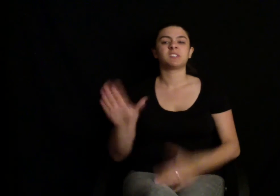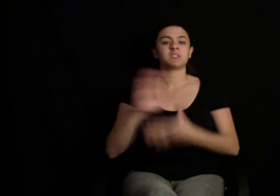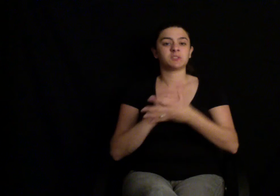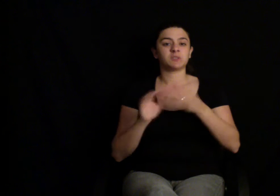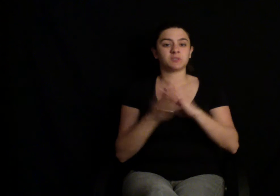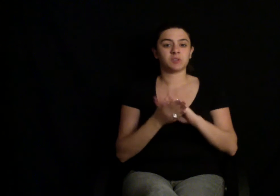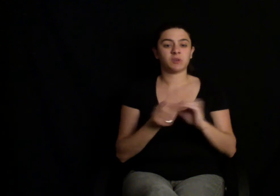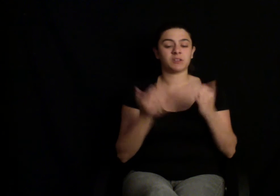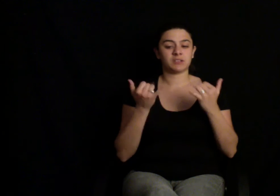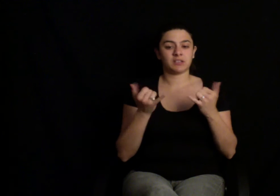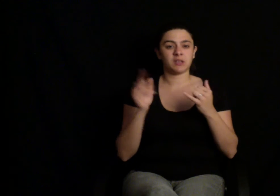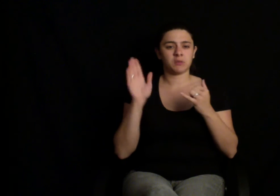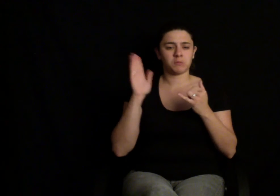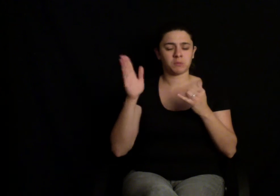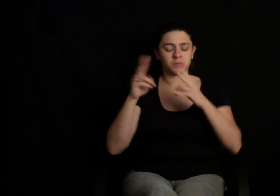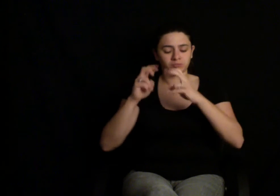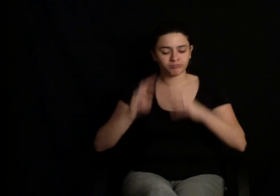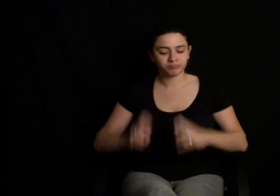right after this quick word from our sponsor.